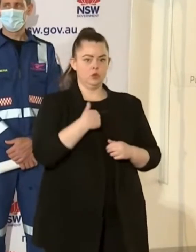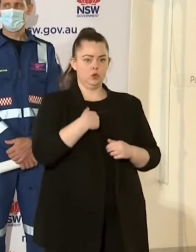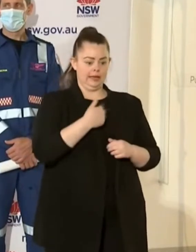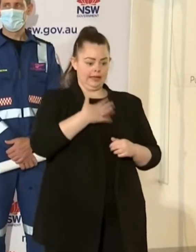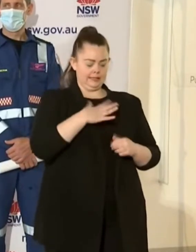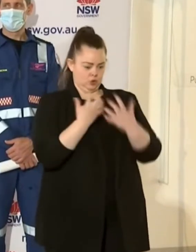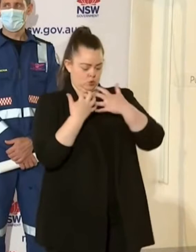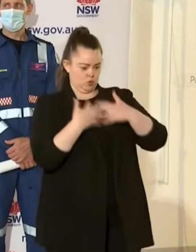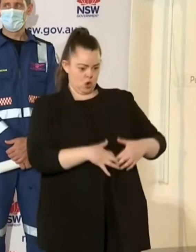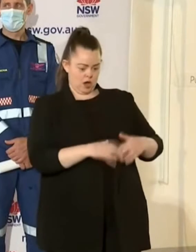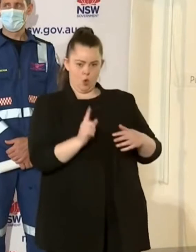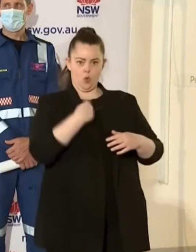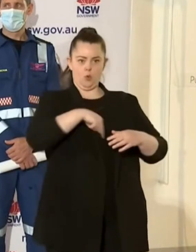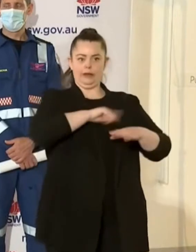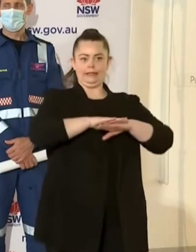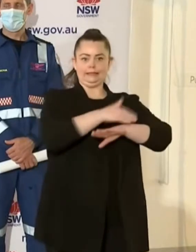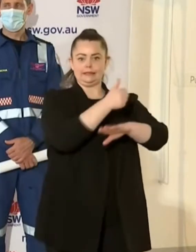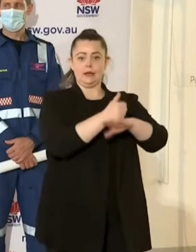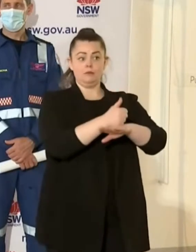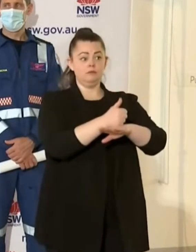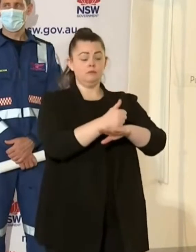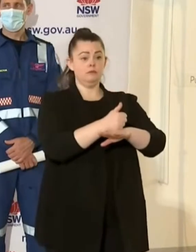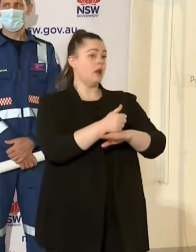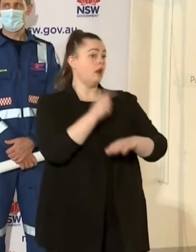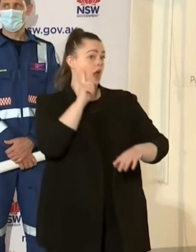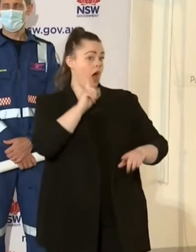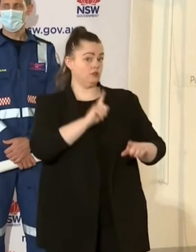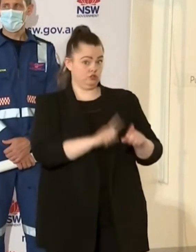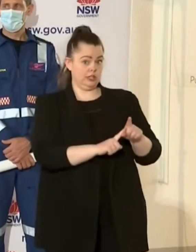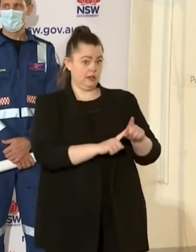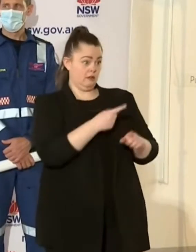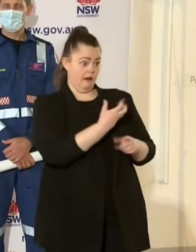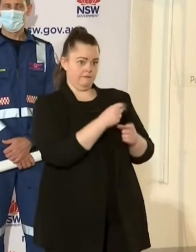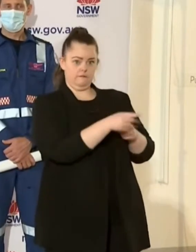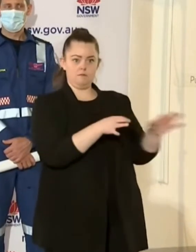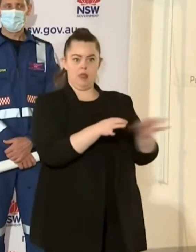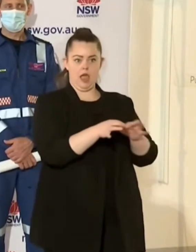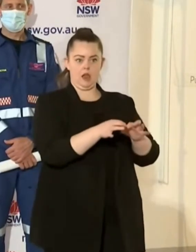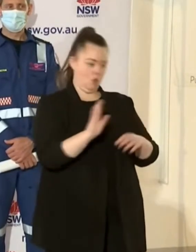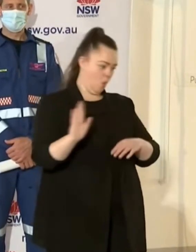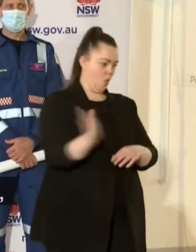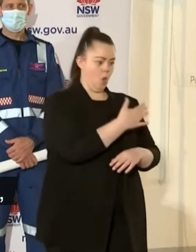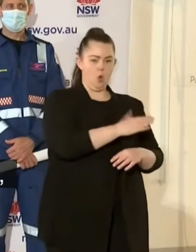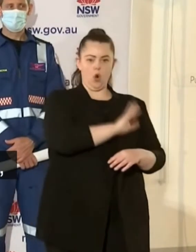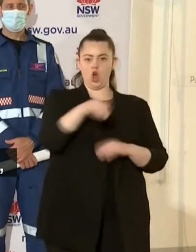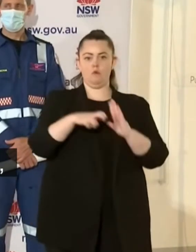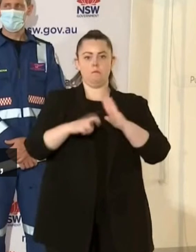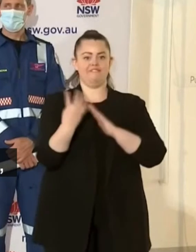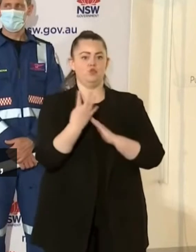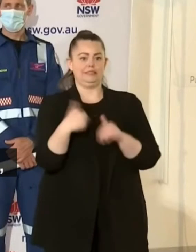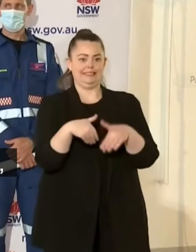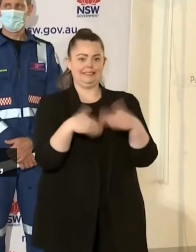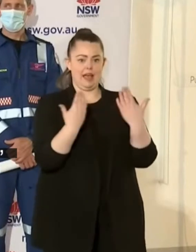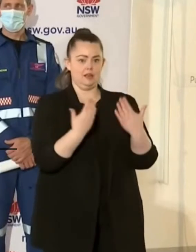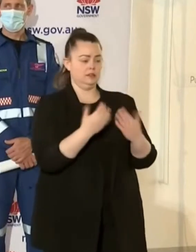here in New South Wales earlier in the pandemic are no longer appropriate for this stage of the pandemic as